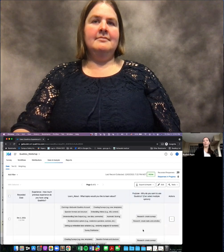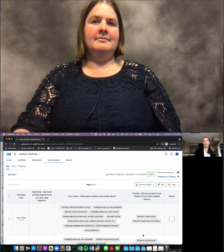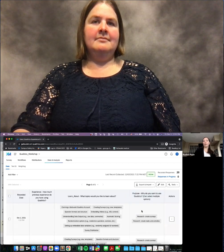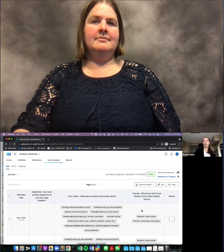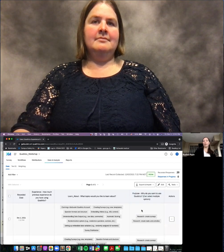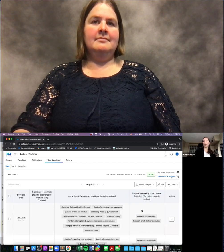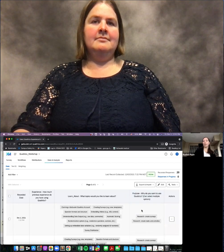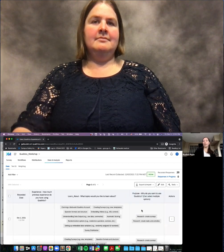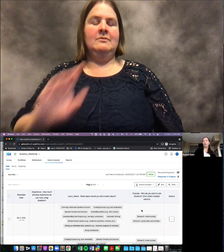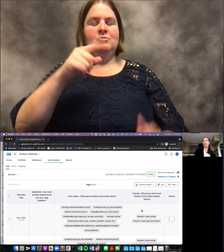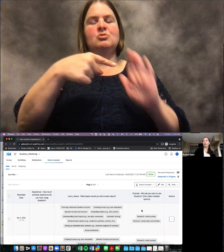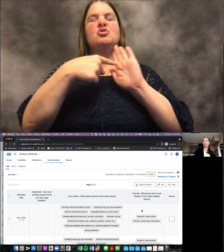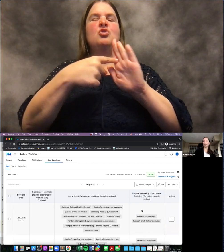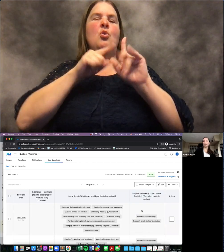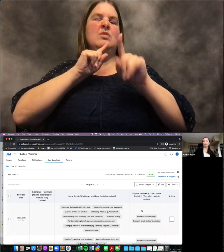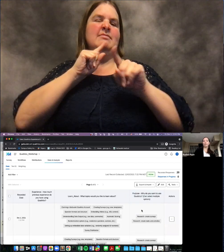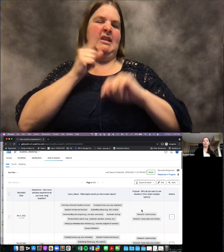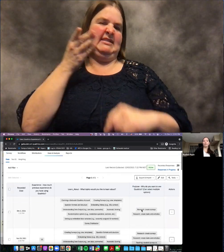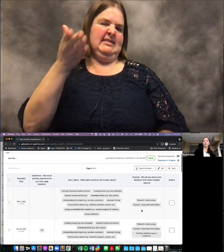And it would display the responses here.